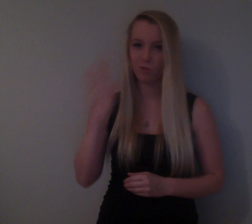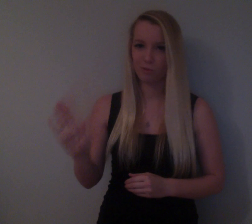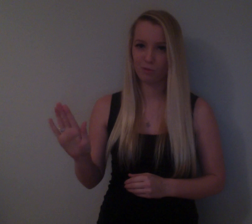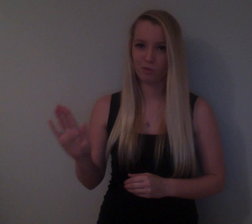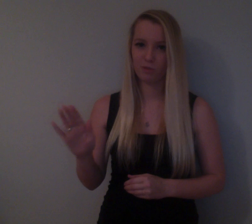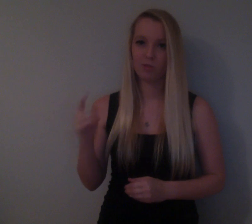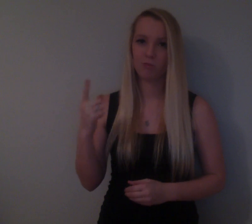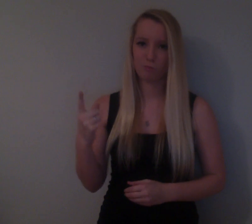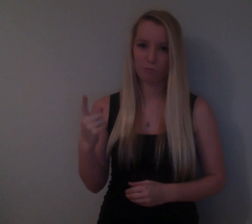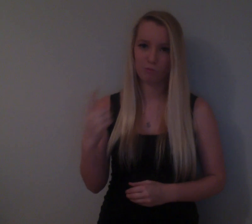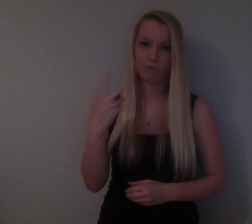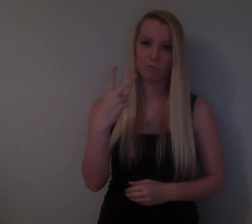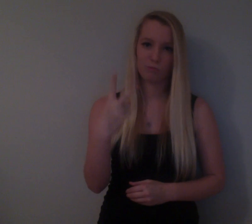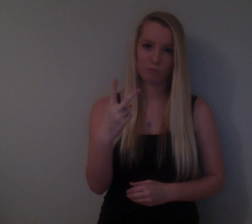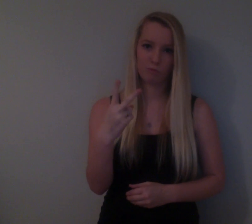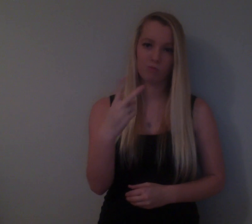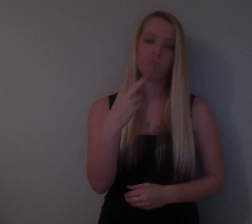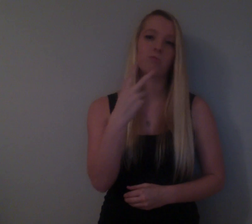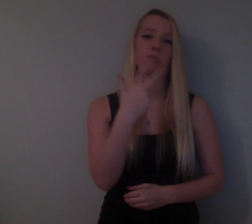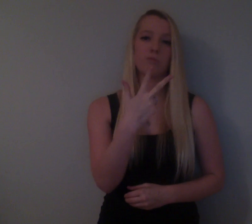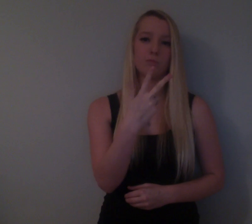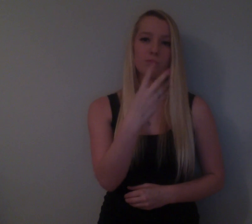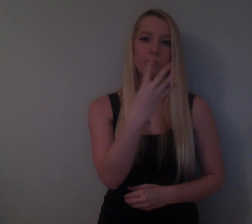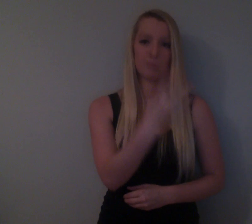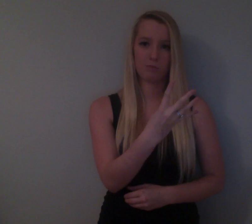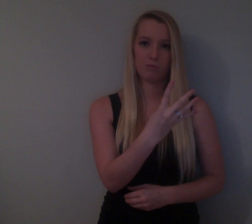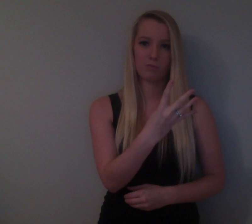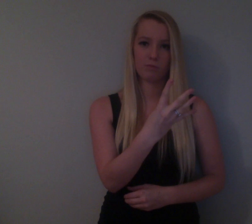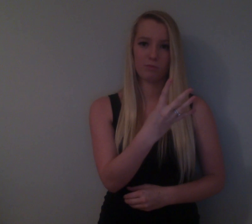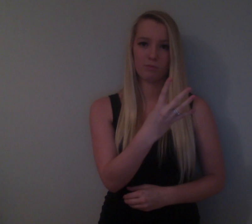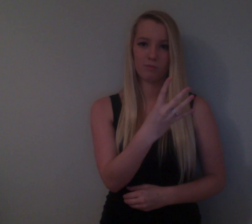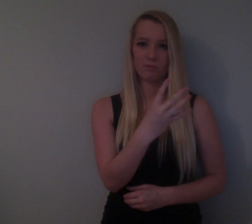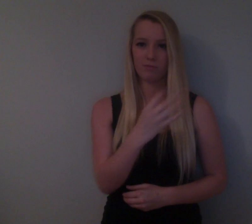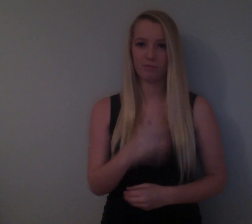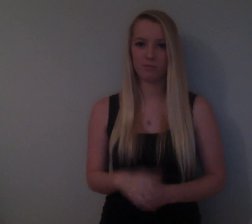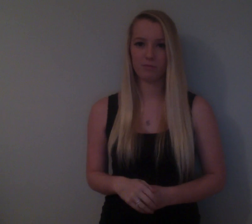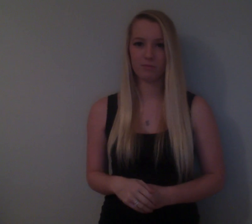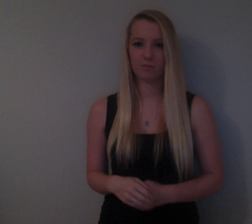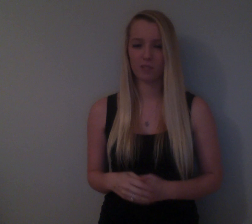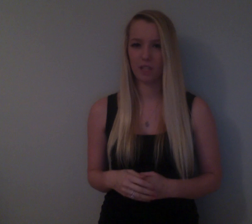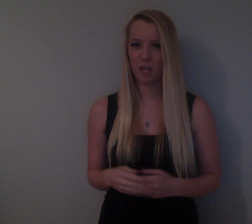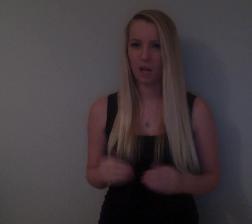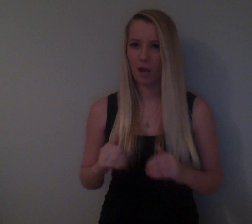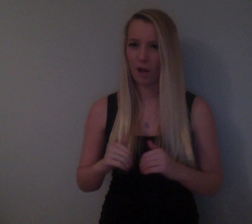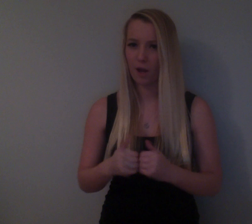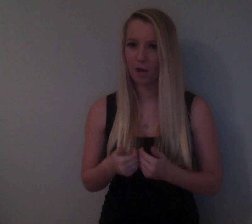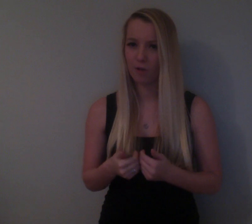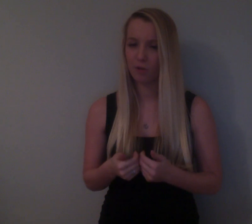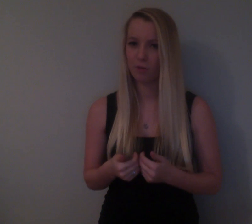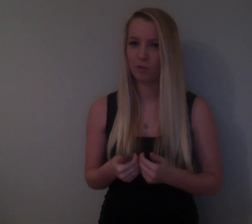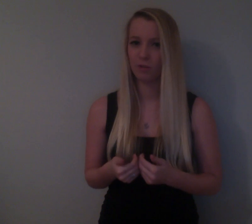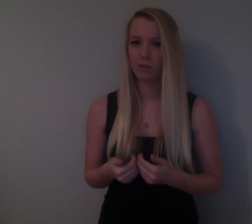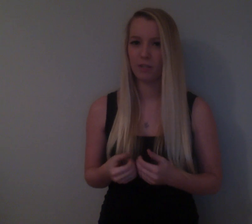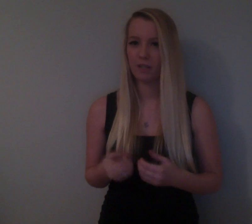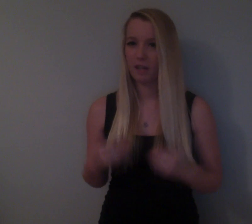2, 3, 4. So how many total avocados do I have now?